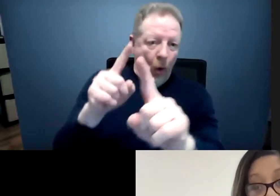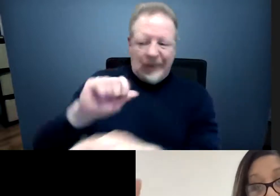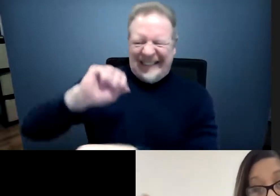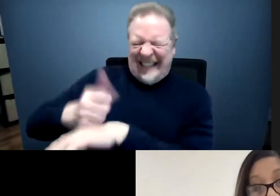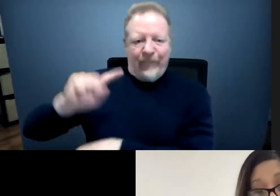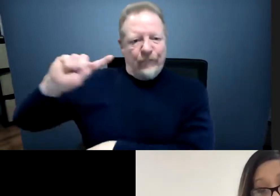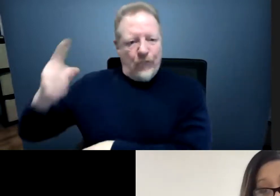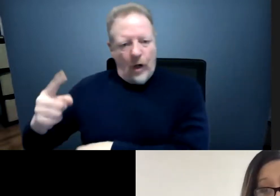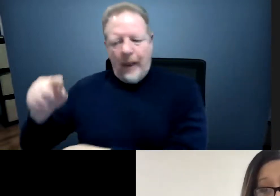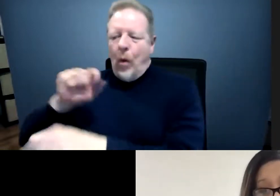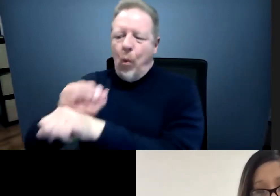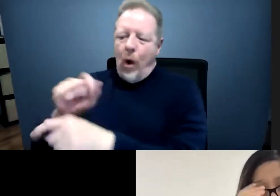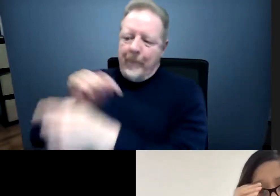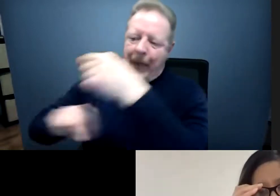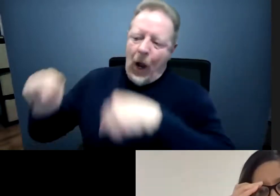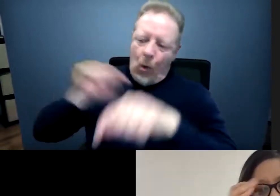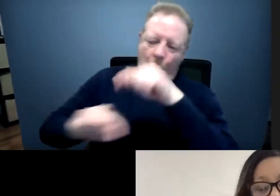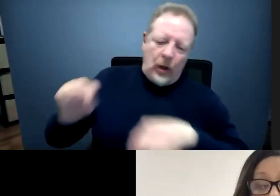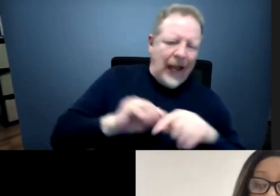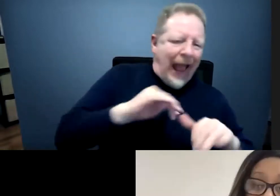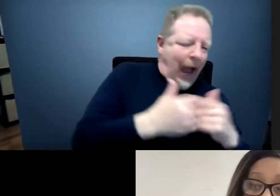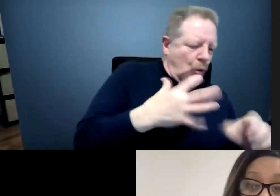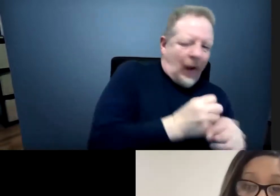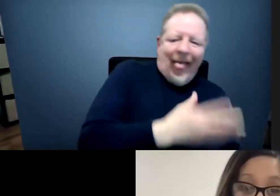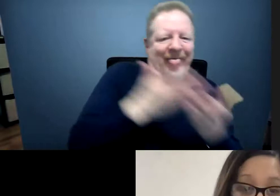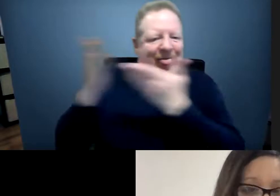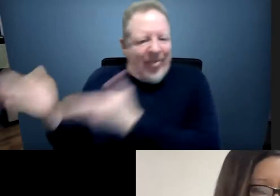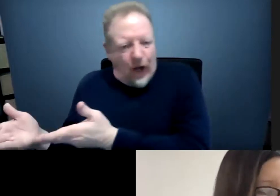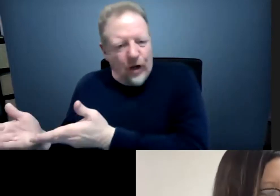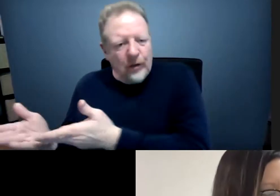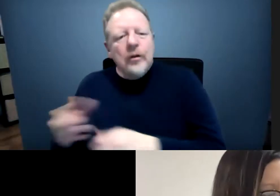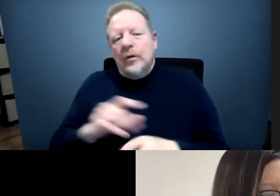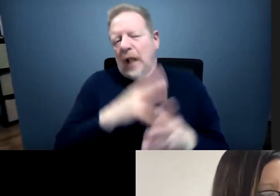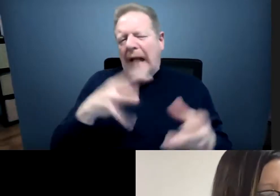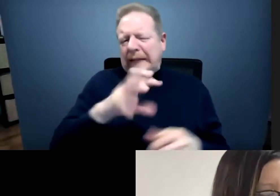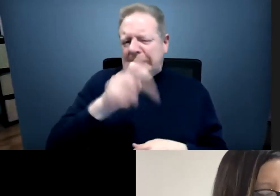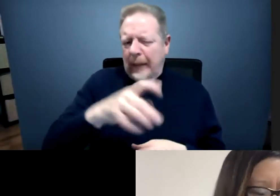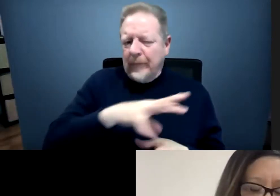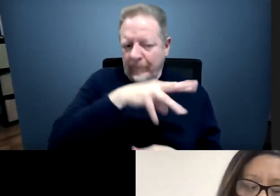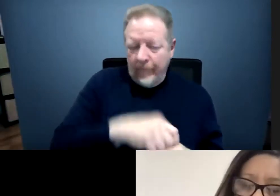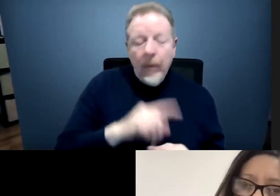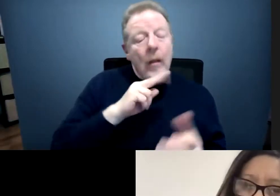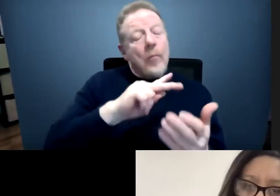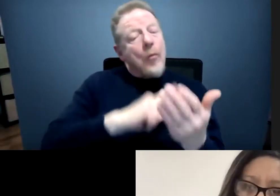work backwards to accomplish that. And there's a lot of steps involved. The program also has to go before